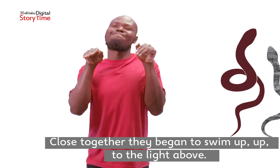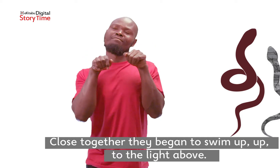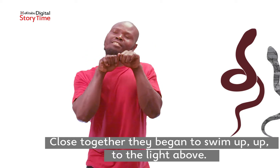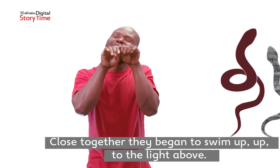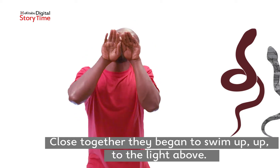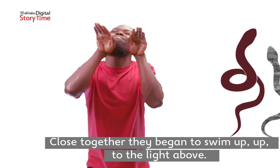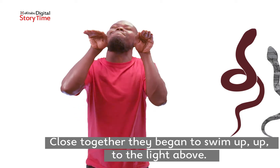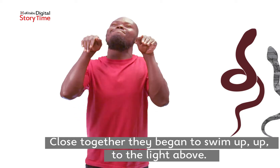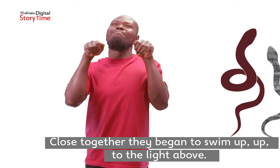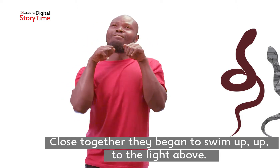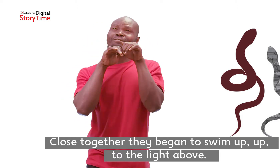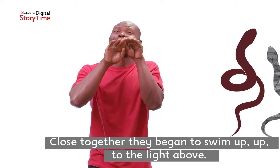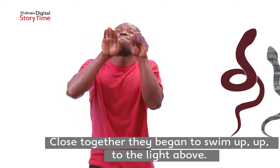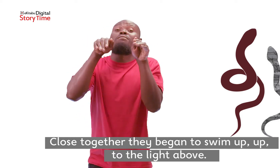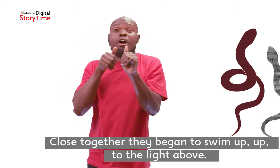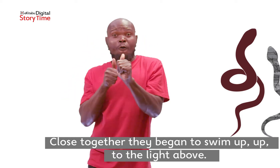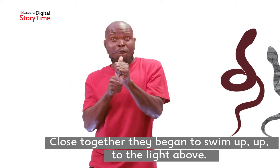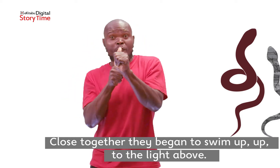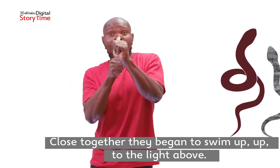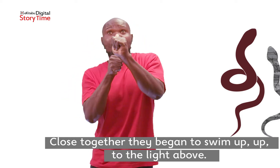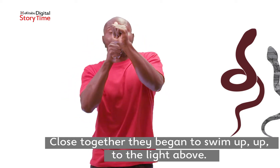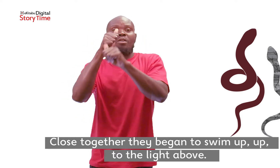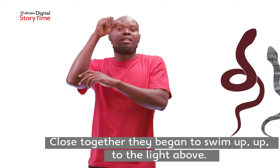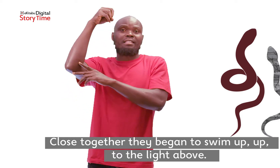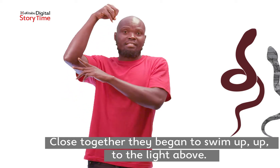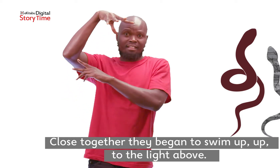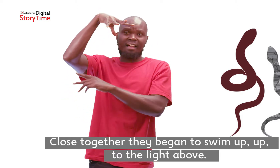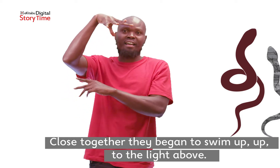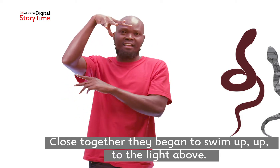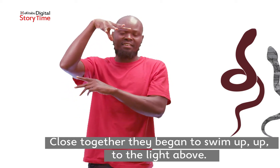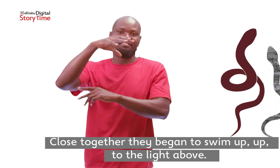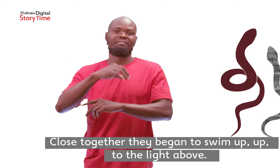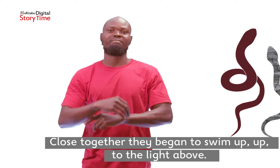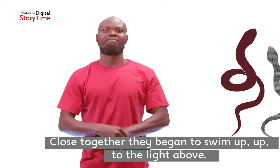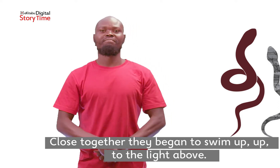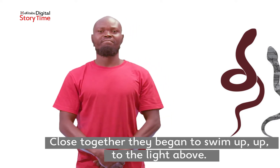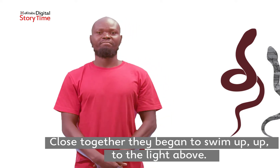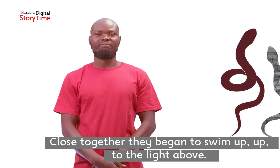Close together, they began to swim up to the light above.